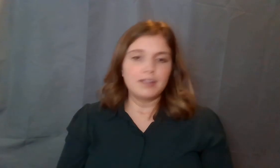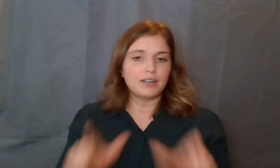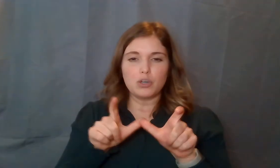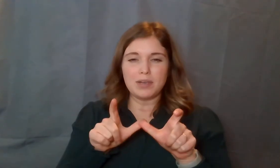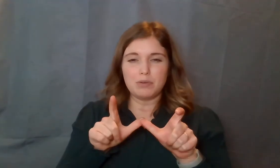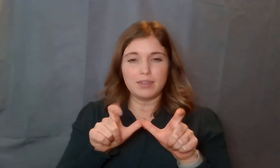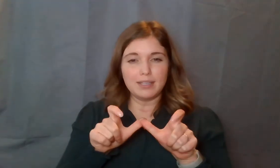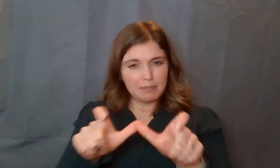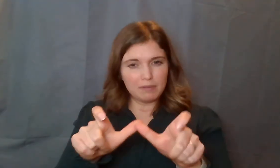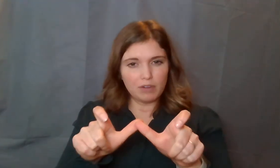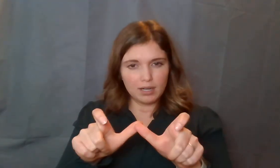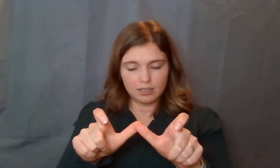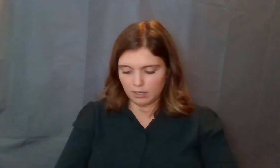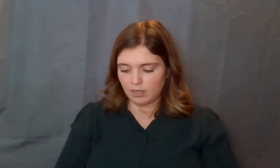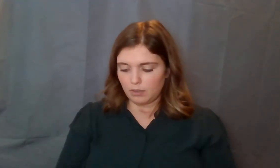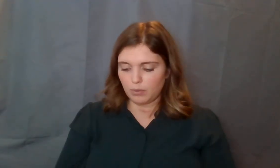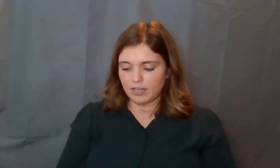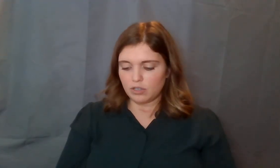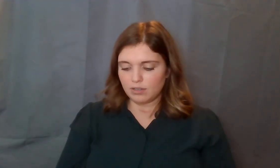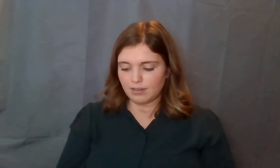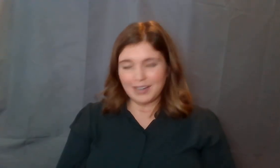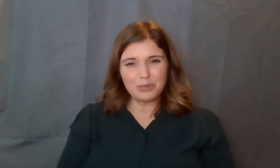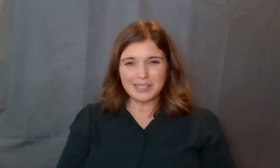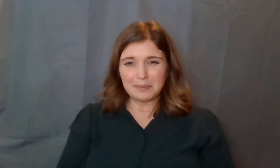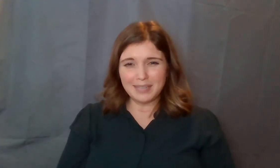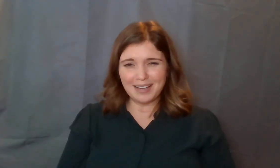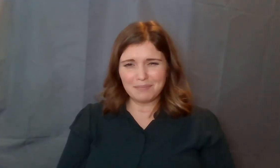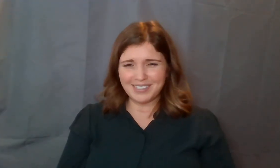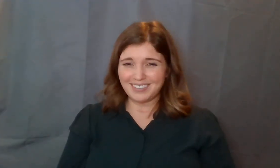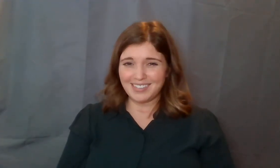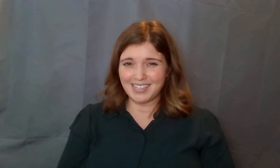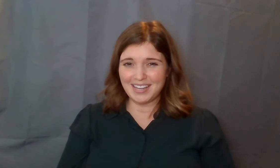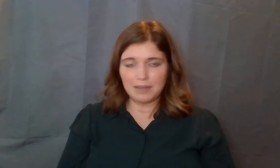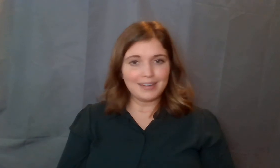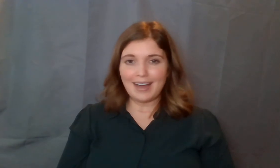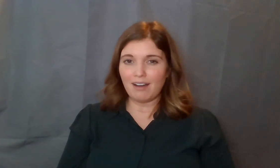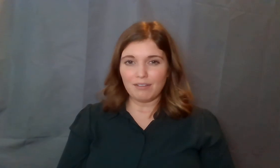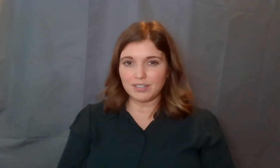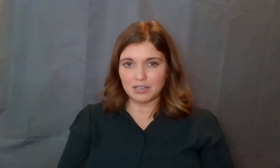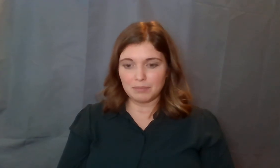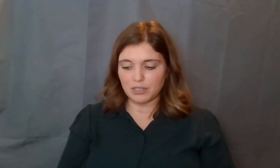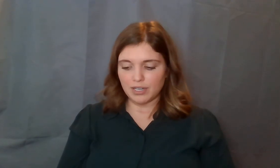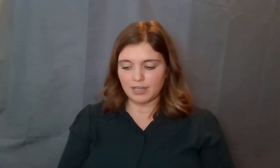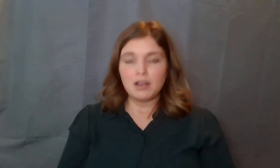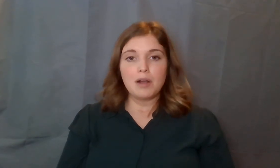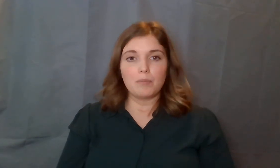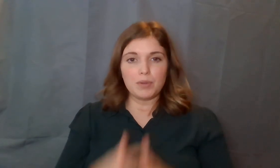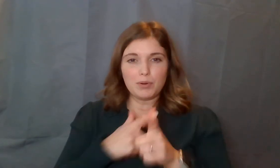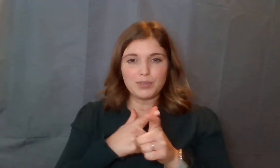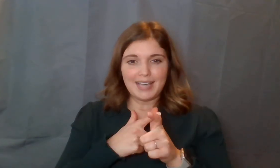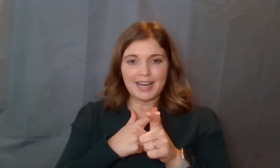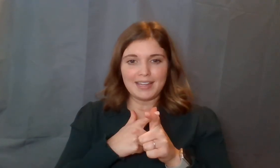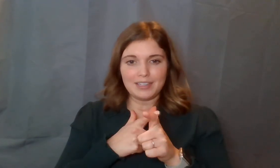they're showing you this type of run, which I do sometimes see, but not often here in Michigan. We mostly sign it this